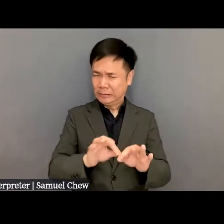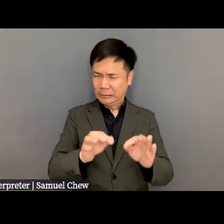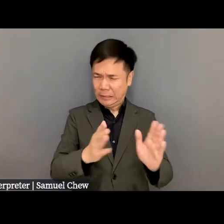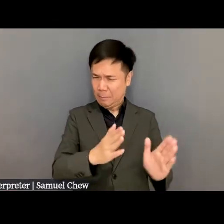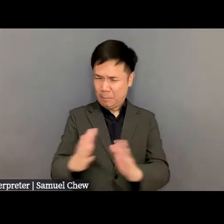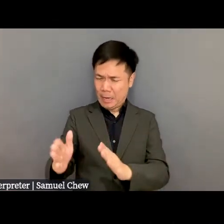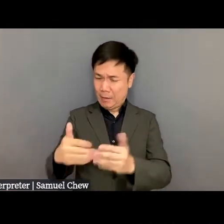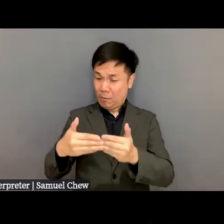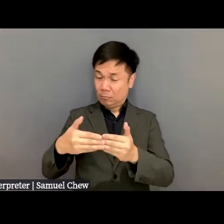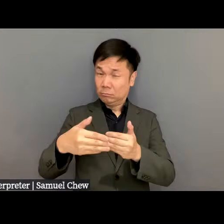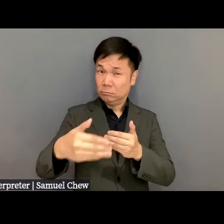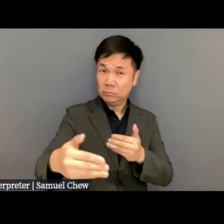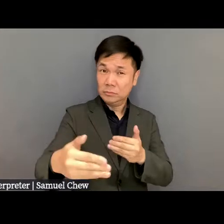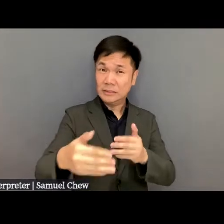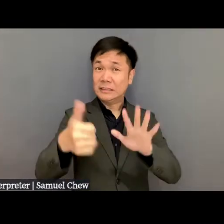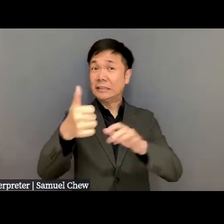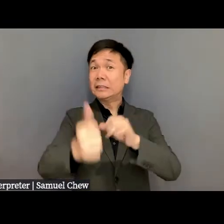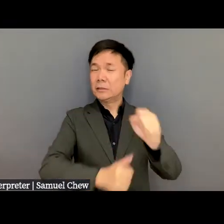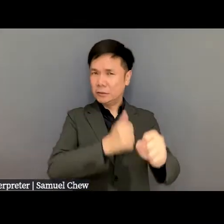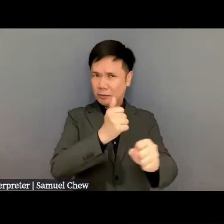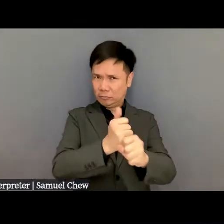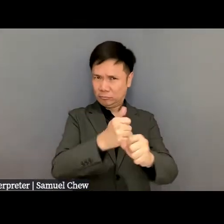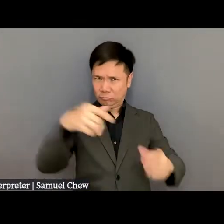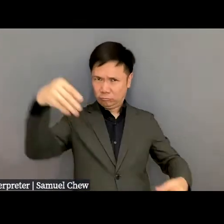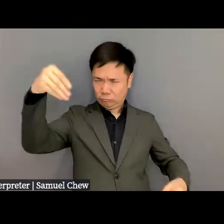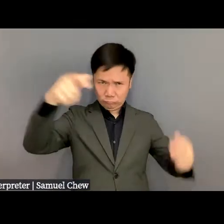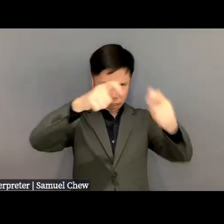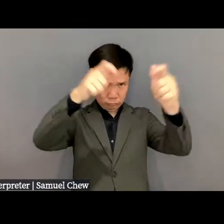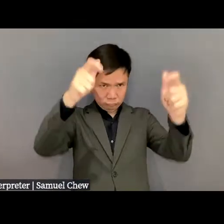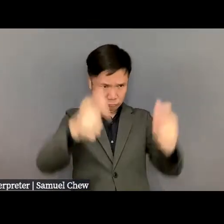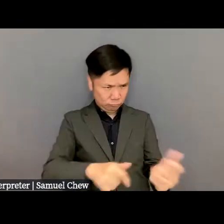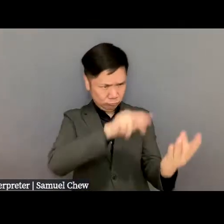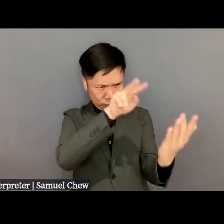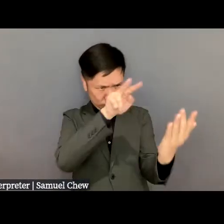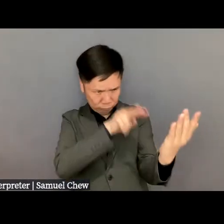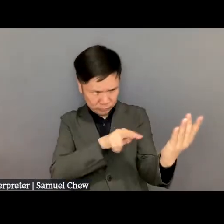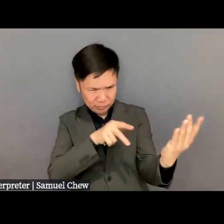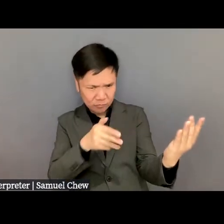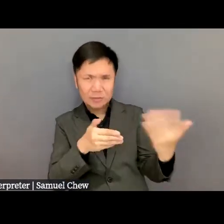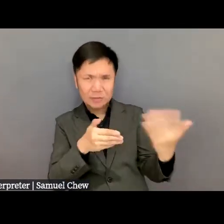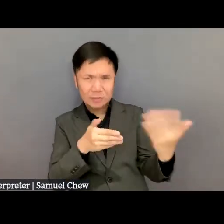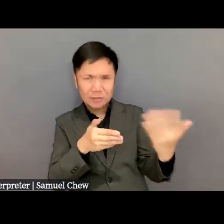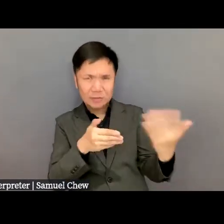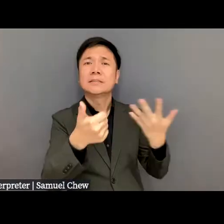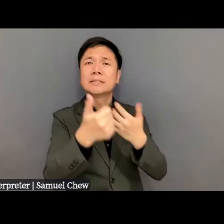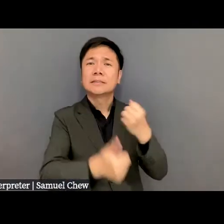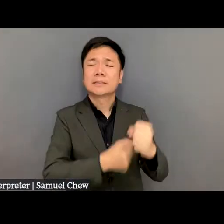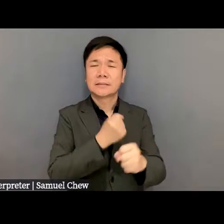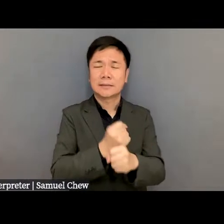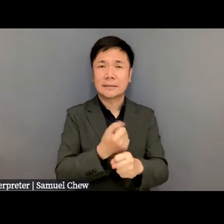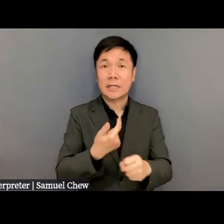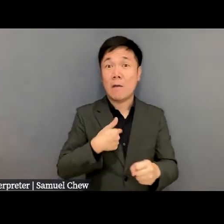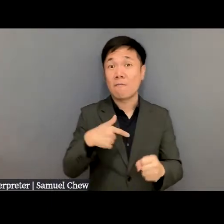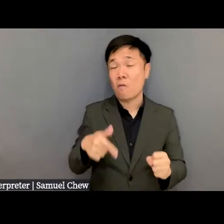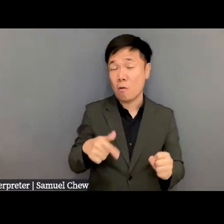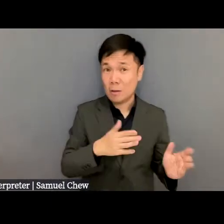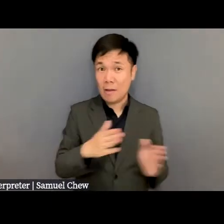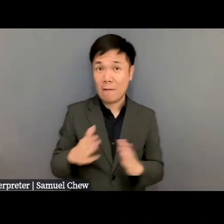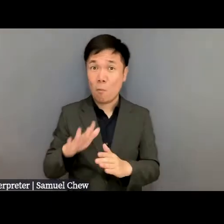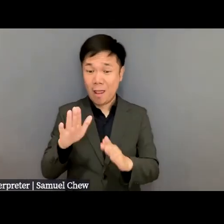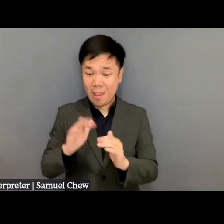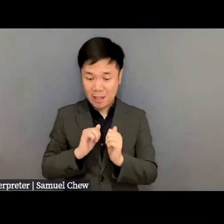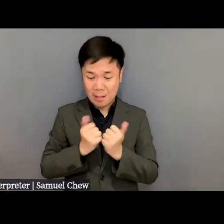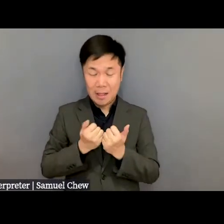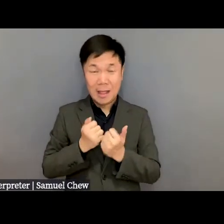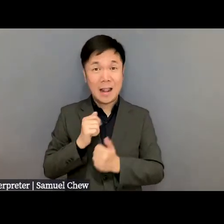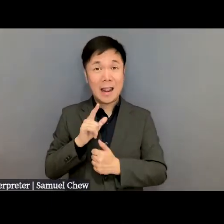years. This was a great opportunity for the Liberia National Tourism Association, which is an association